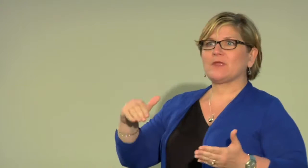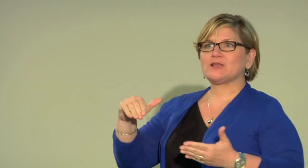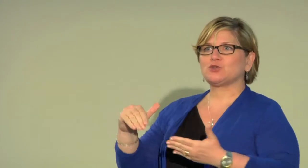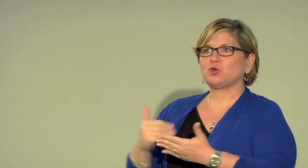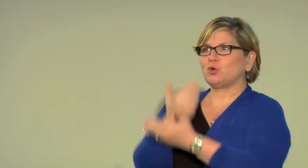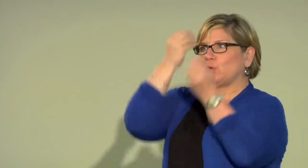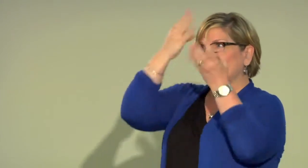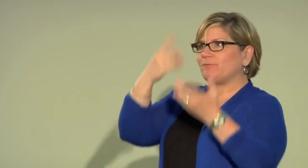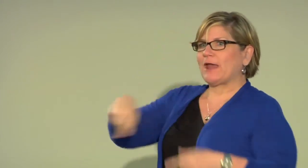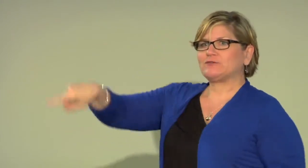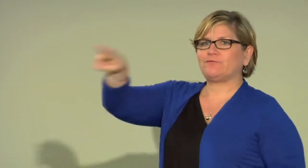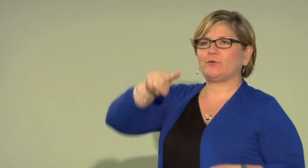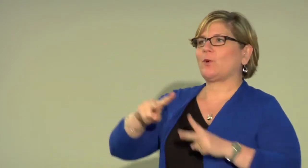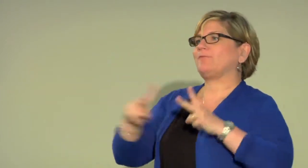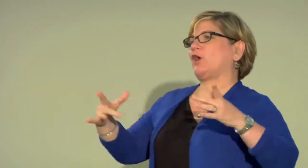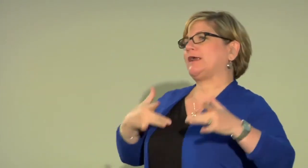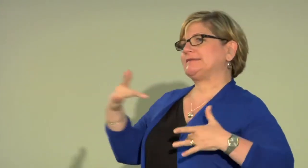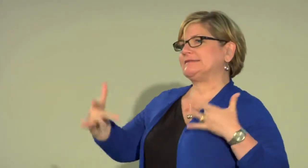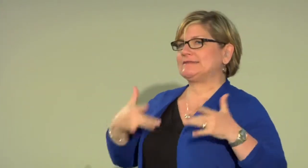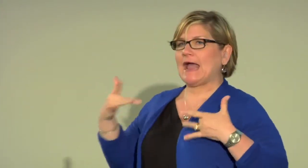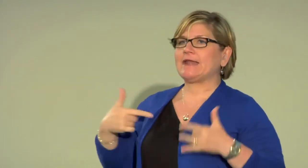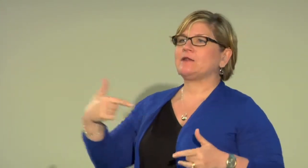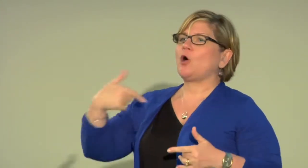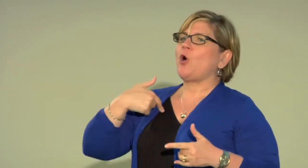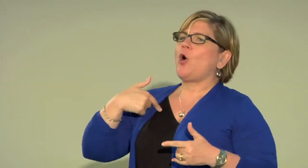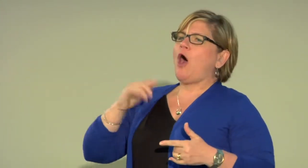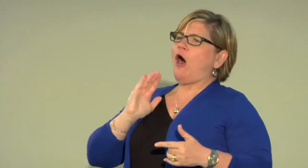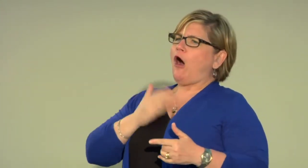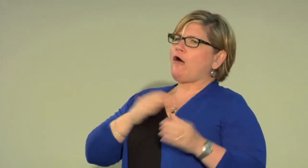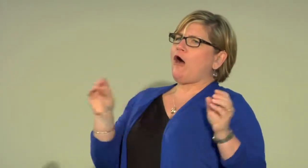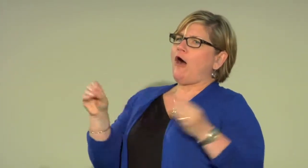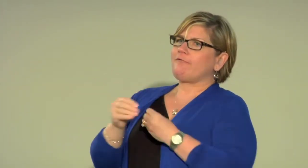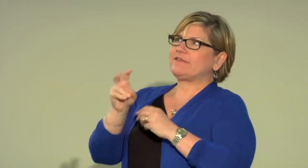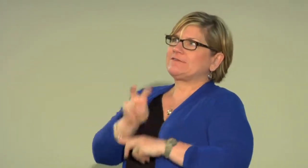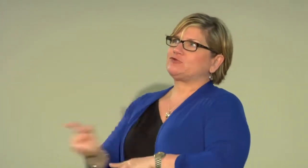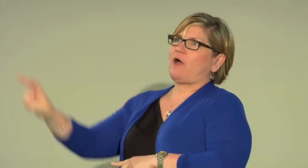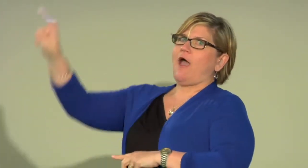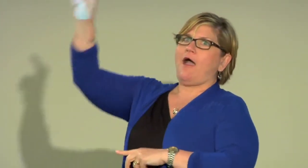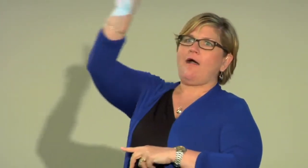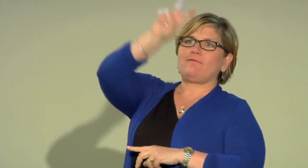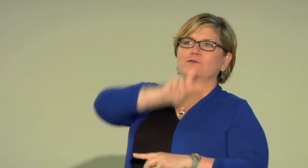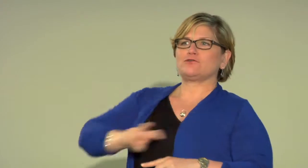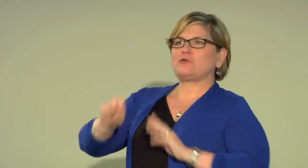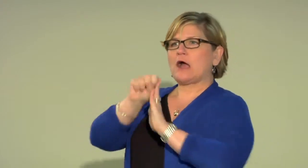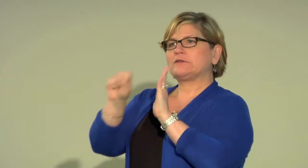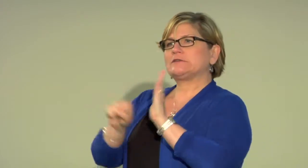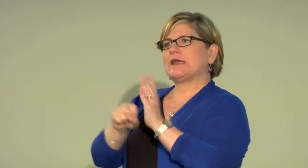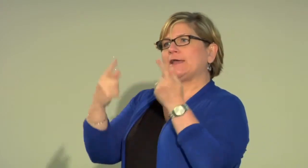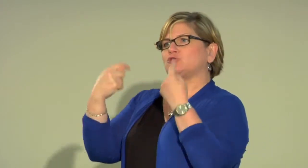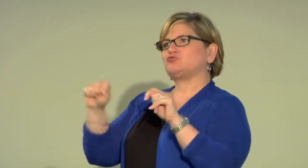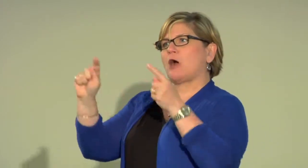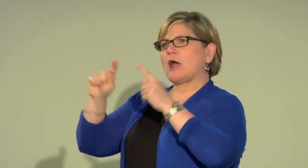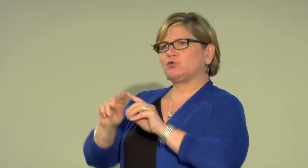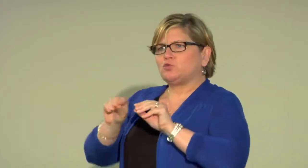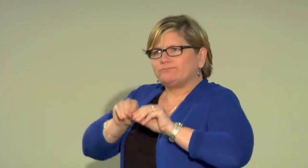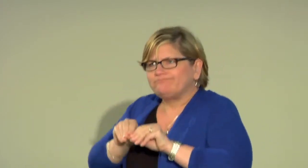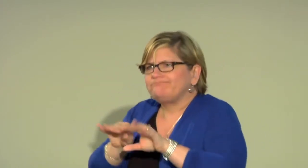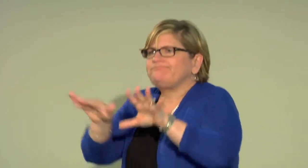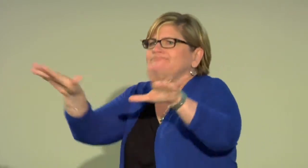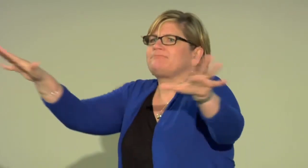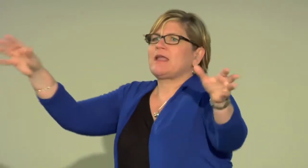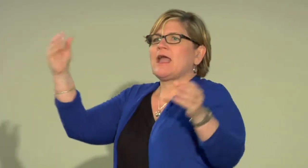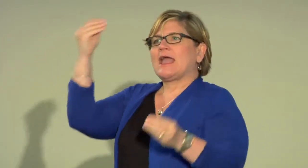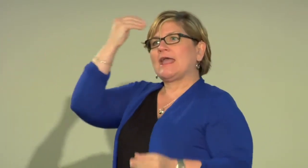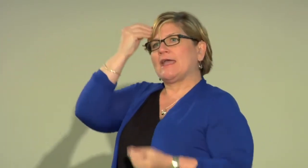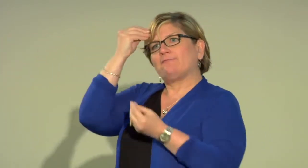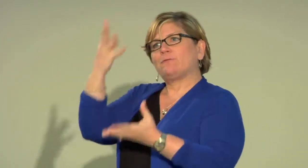Not bad, not bad. So I do have some new information for some of you. It's very exciting. Our office actually has traveled around the